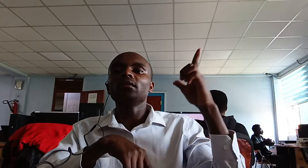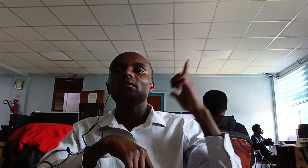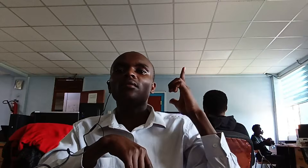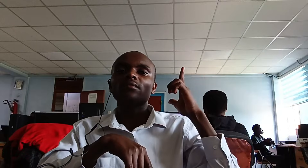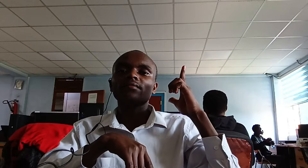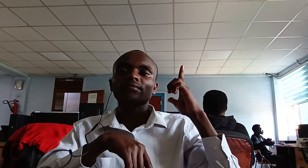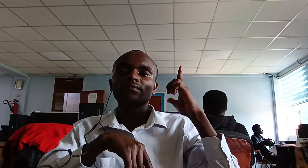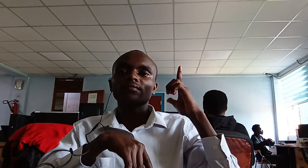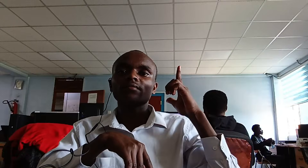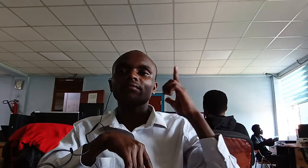low.